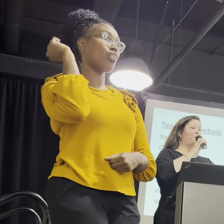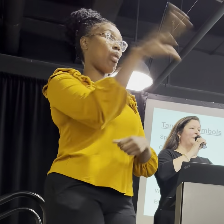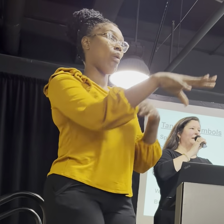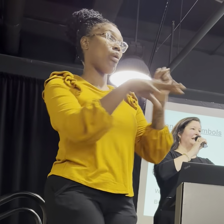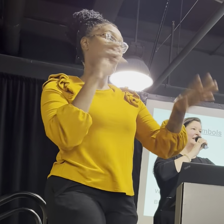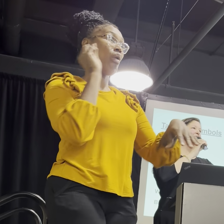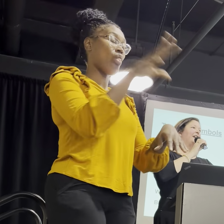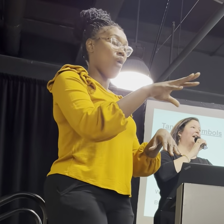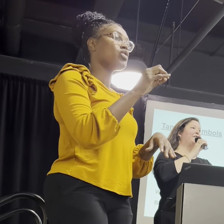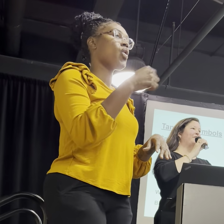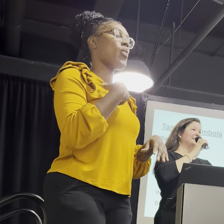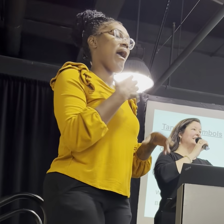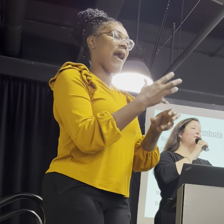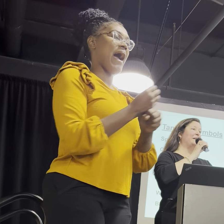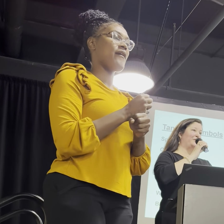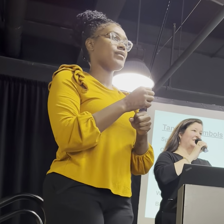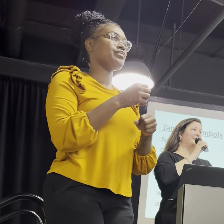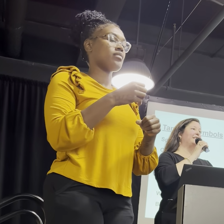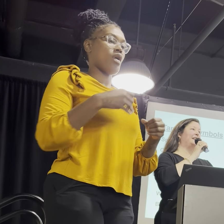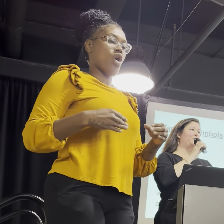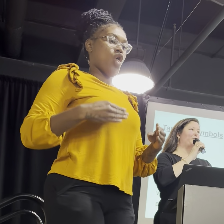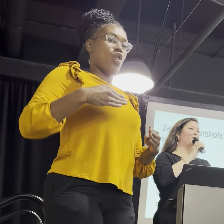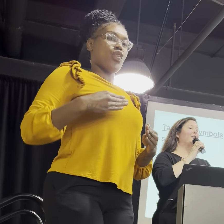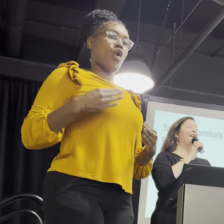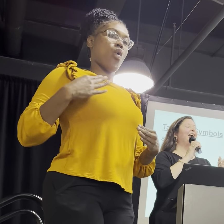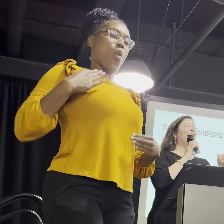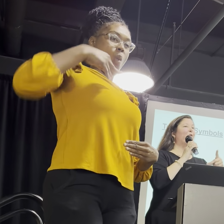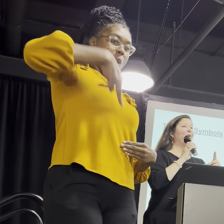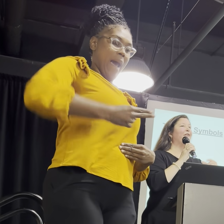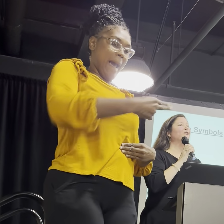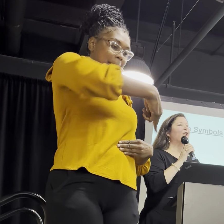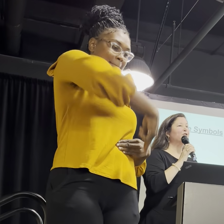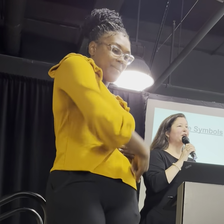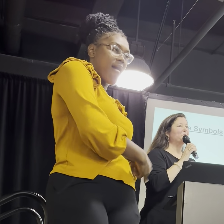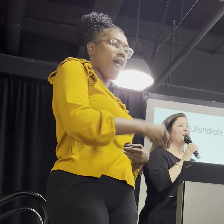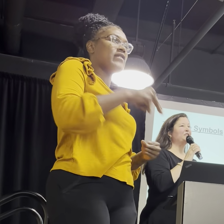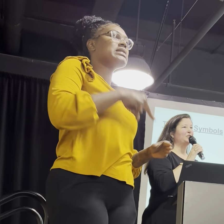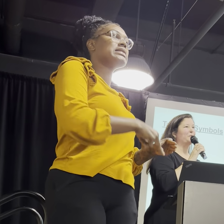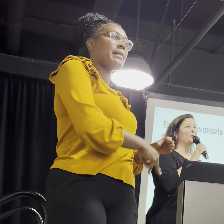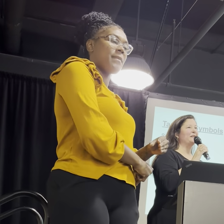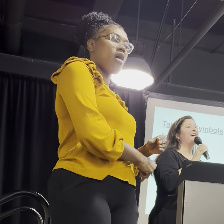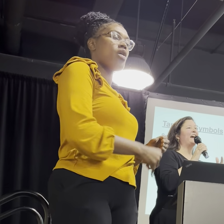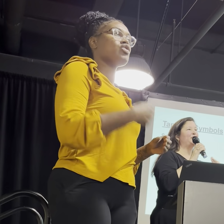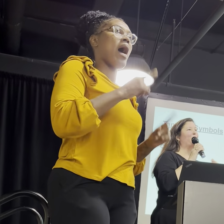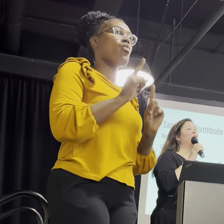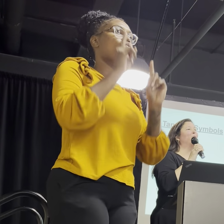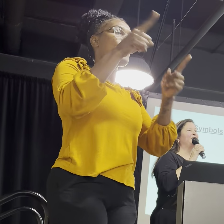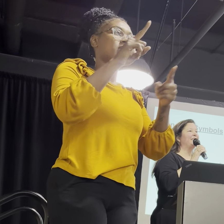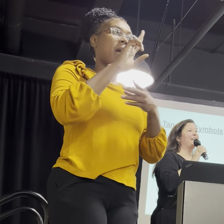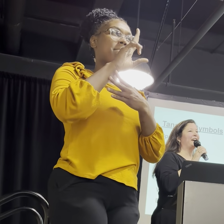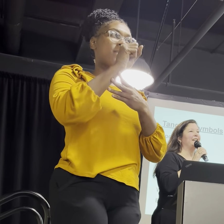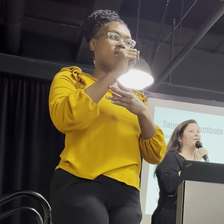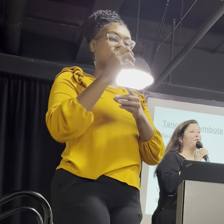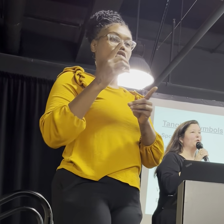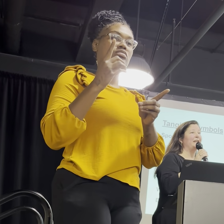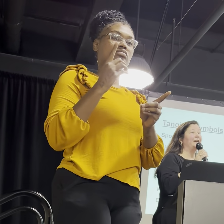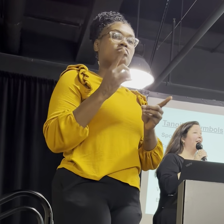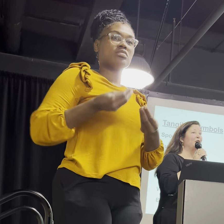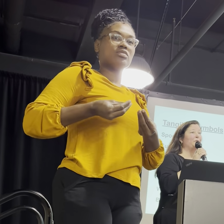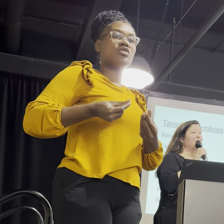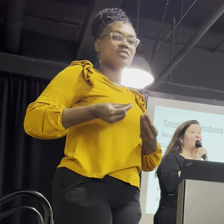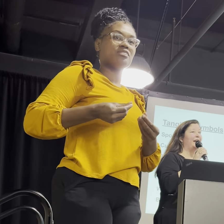of the webbing of the seatbelt that he wore. And I went over to our transportation department, and they had an old one, and they cut it up